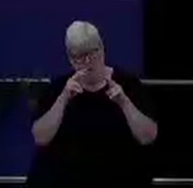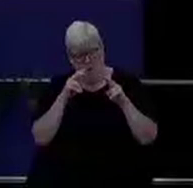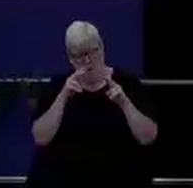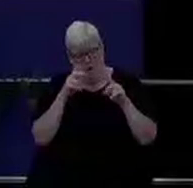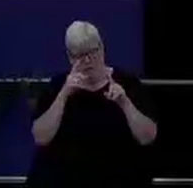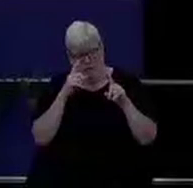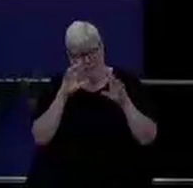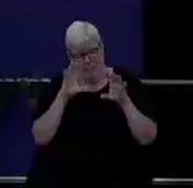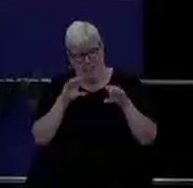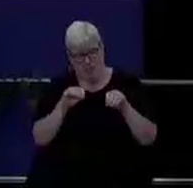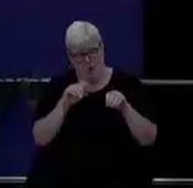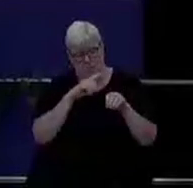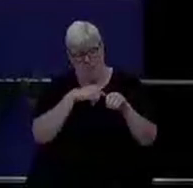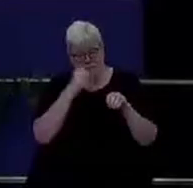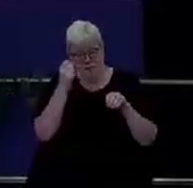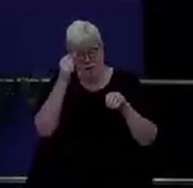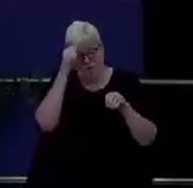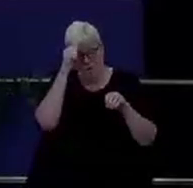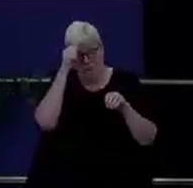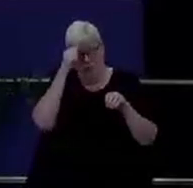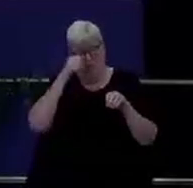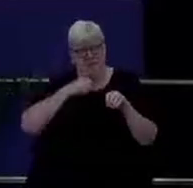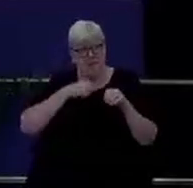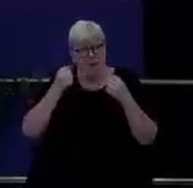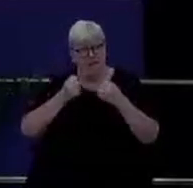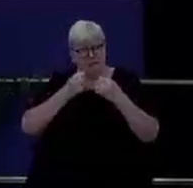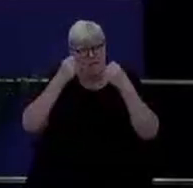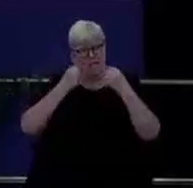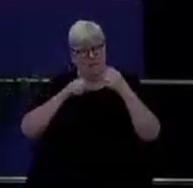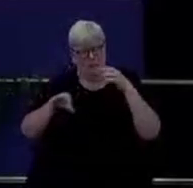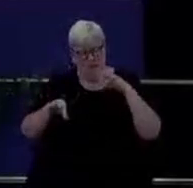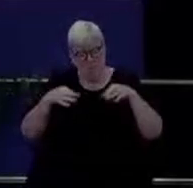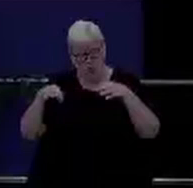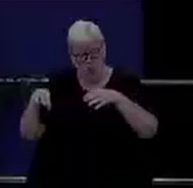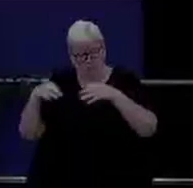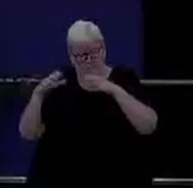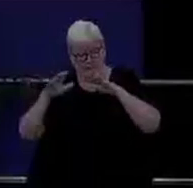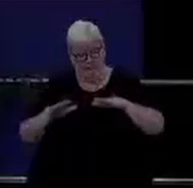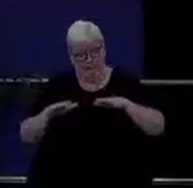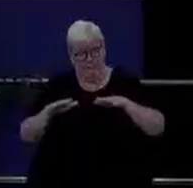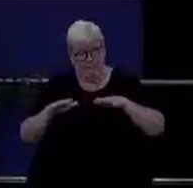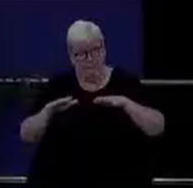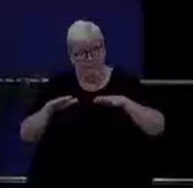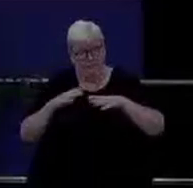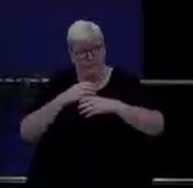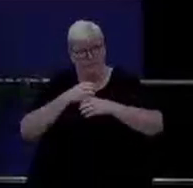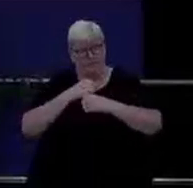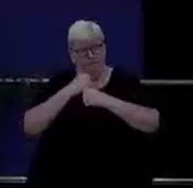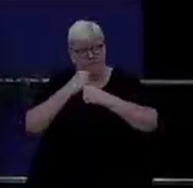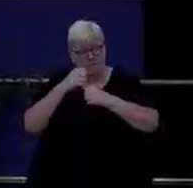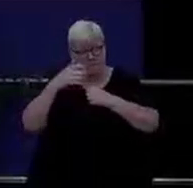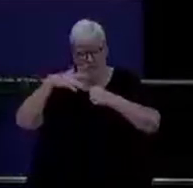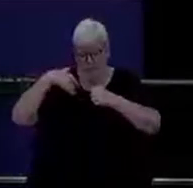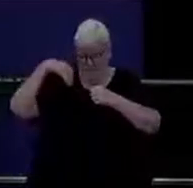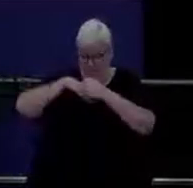feet, of my own power, my murderous boots. This is a fellow inhabitant of my house, brought in by the